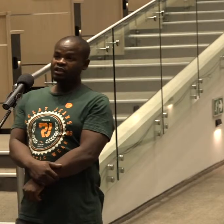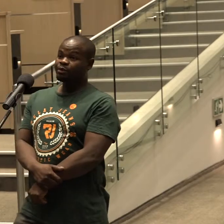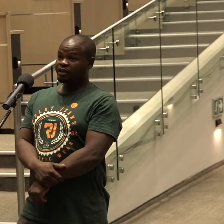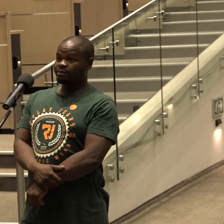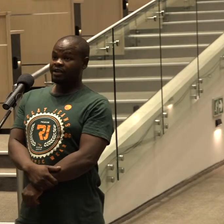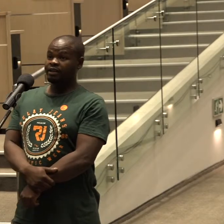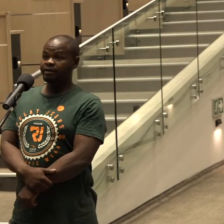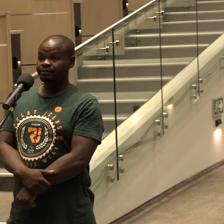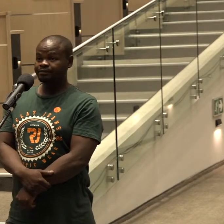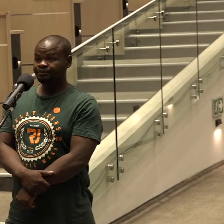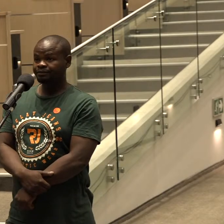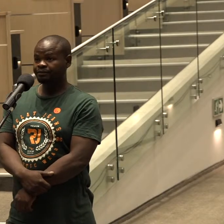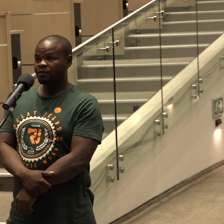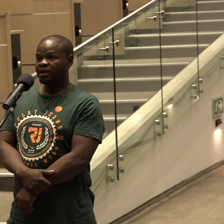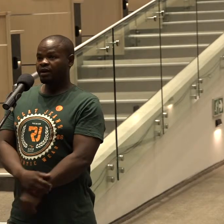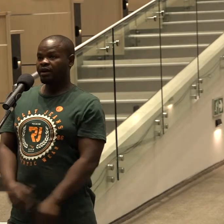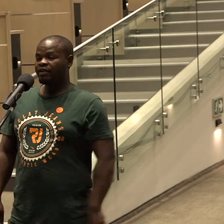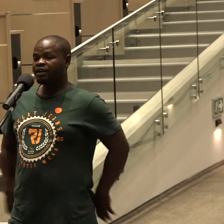foreign